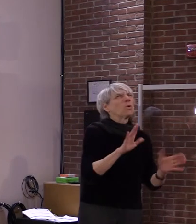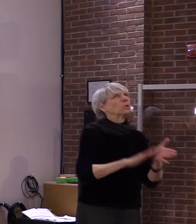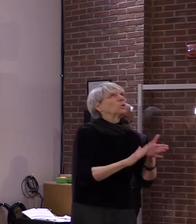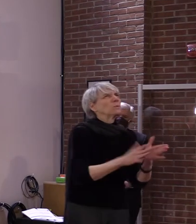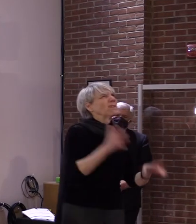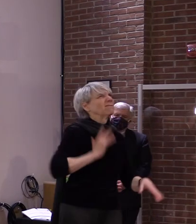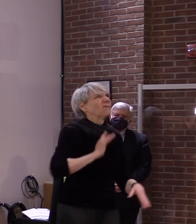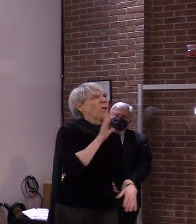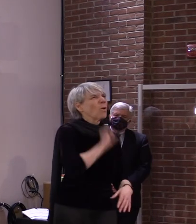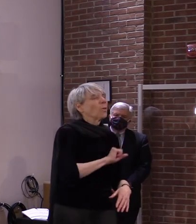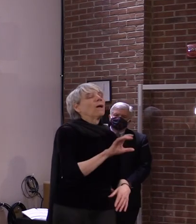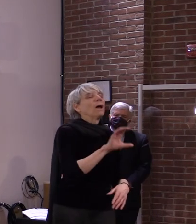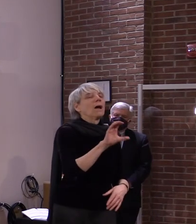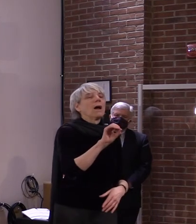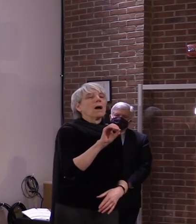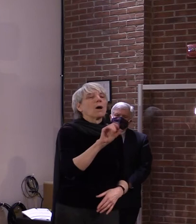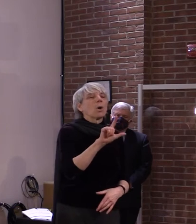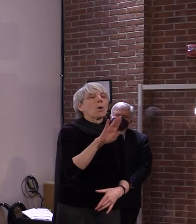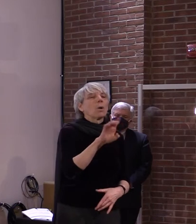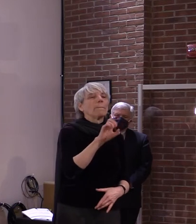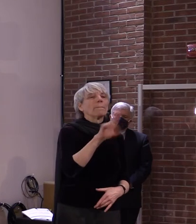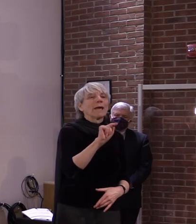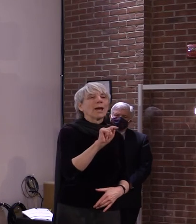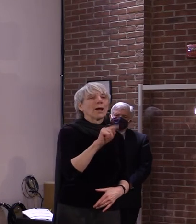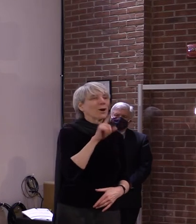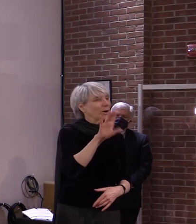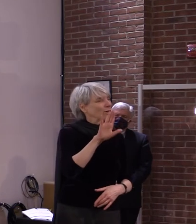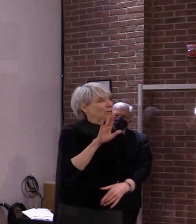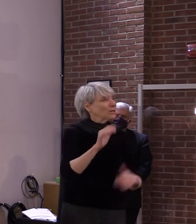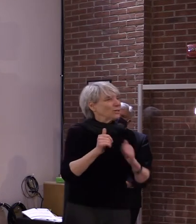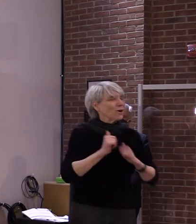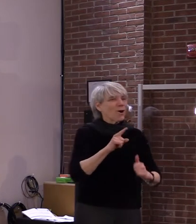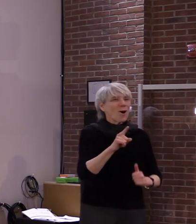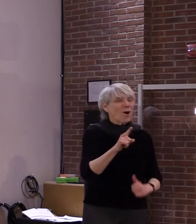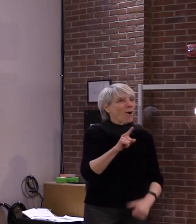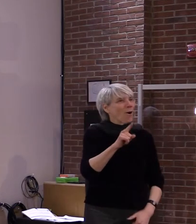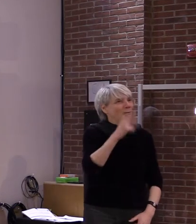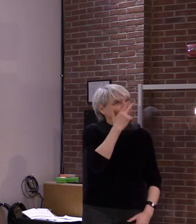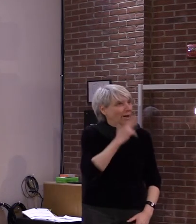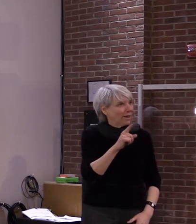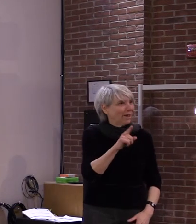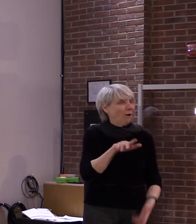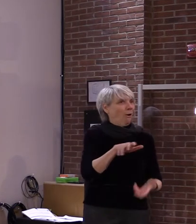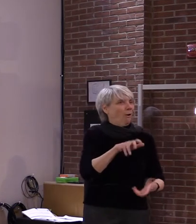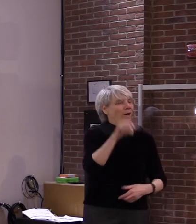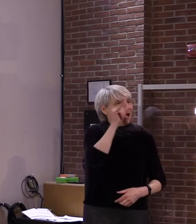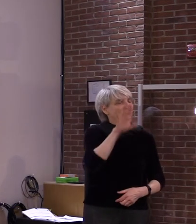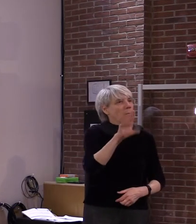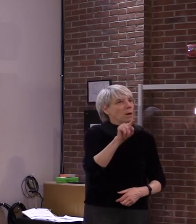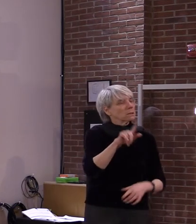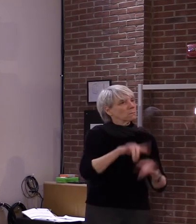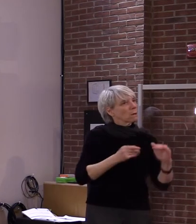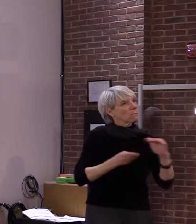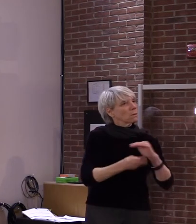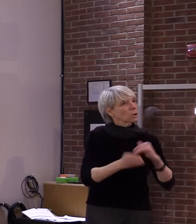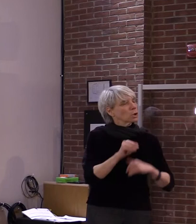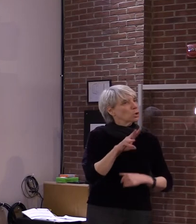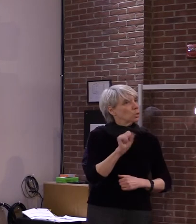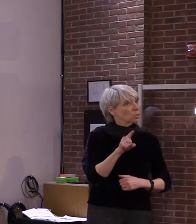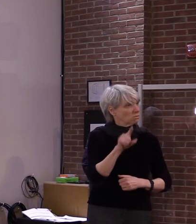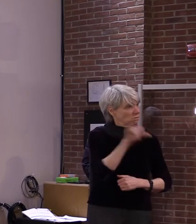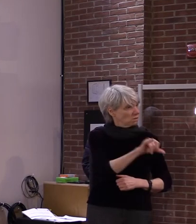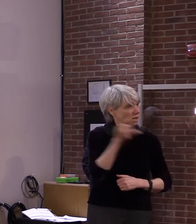now look at that as sort of a source of news and so maybe can you look out that way too i i would